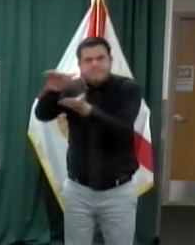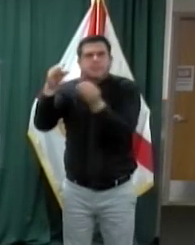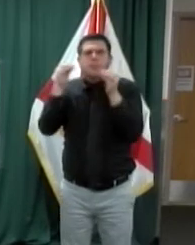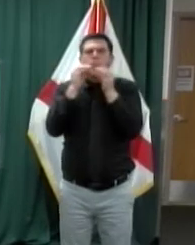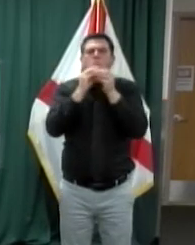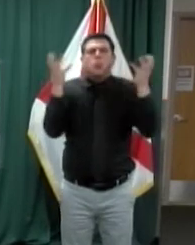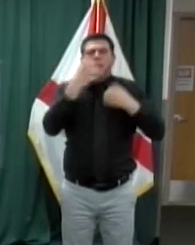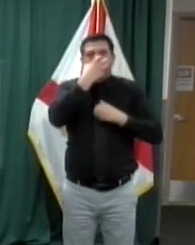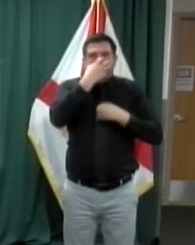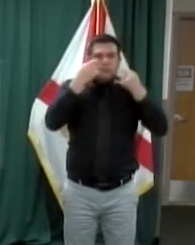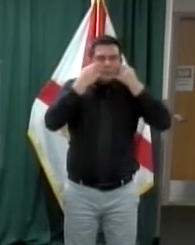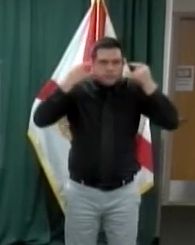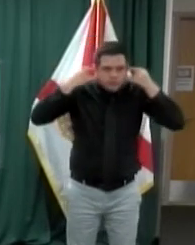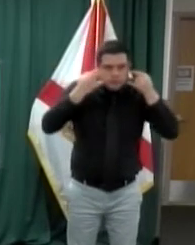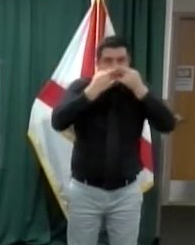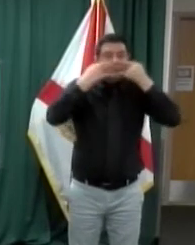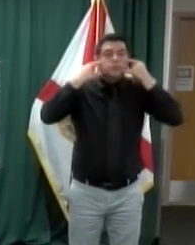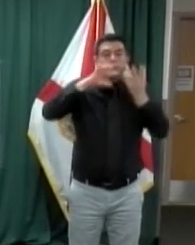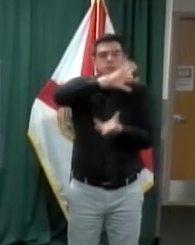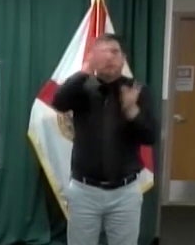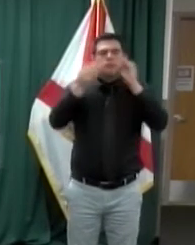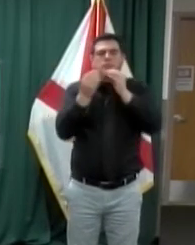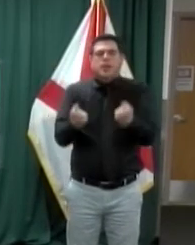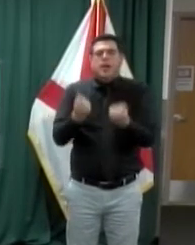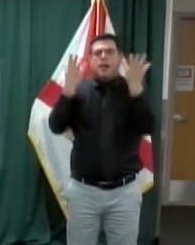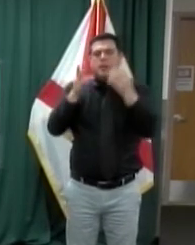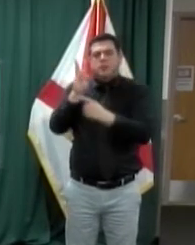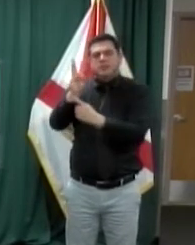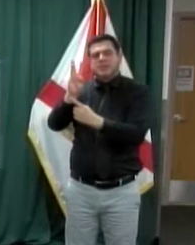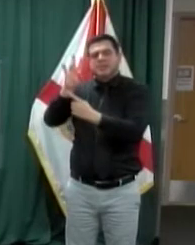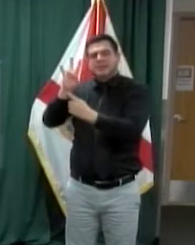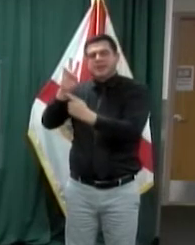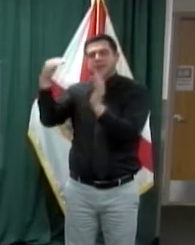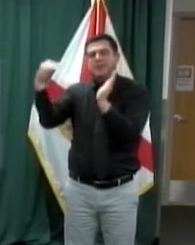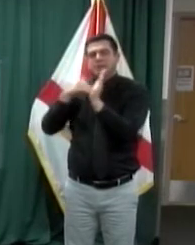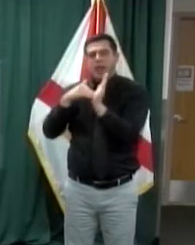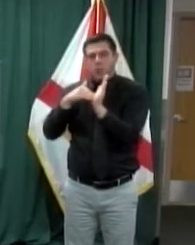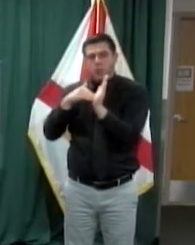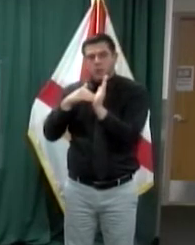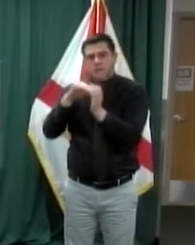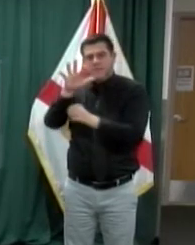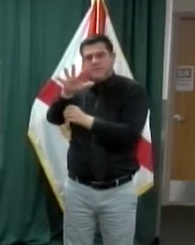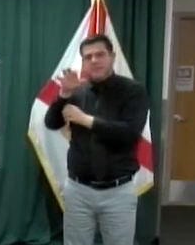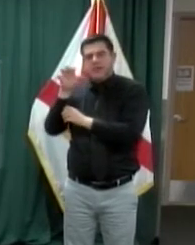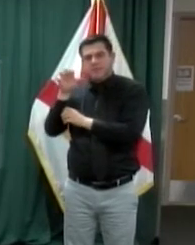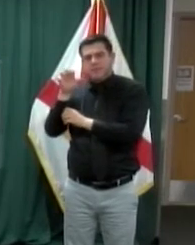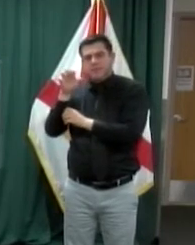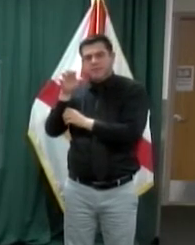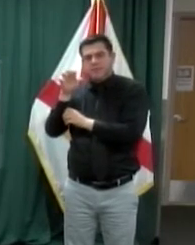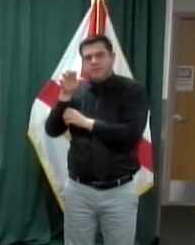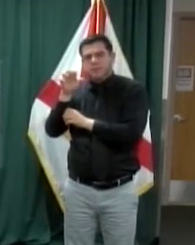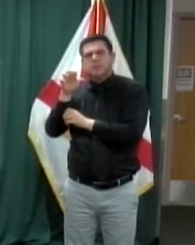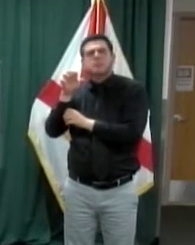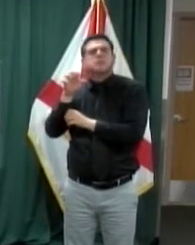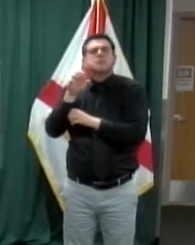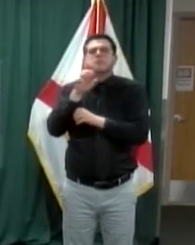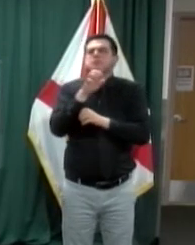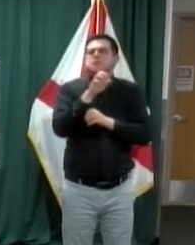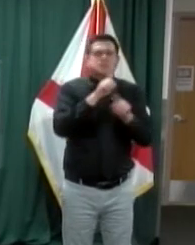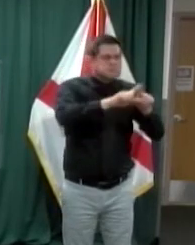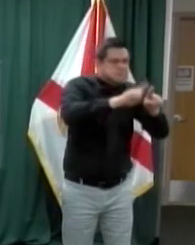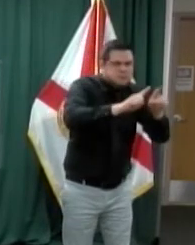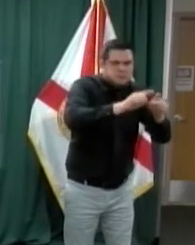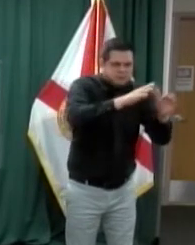67,400 masks to 77 assisted living facilities and nursing homes all this